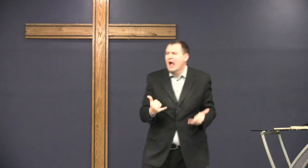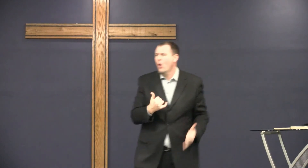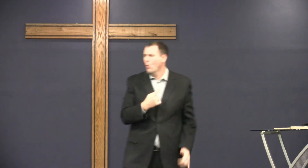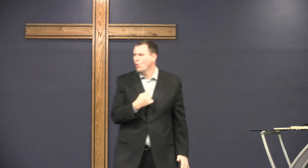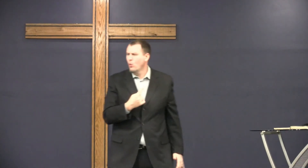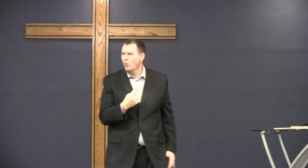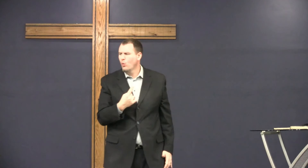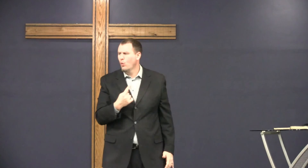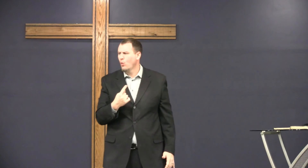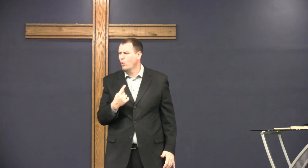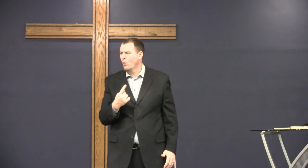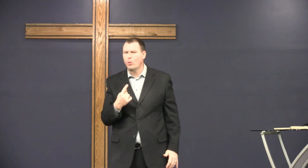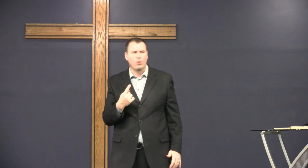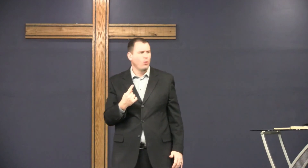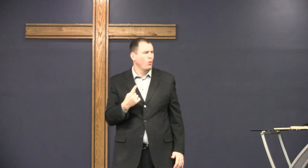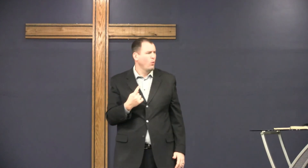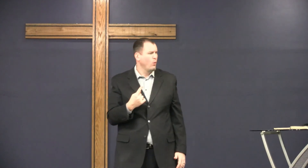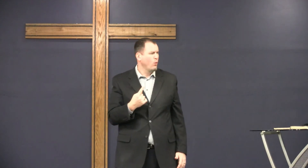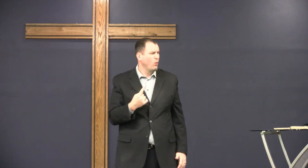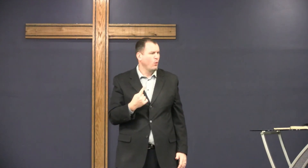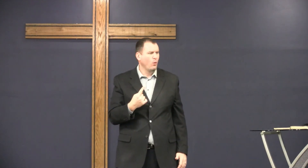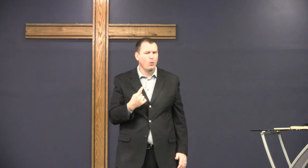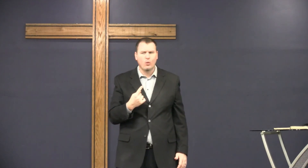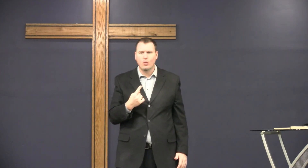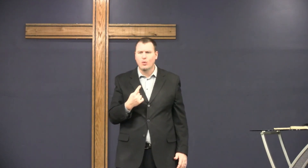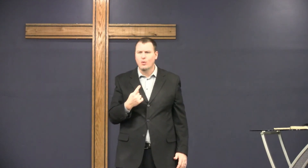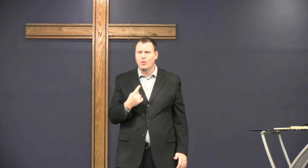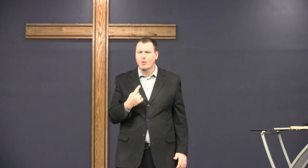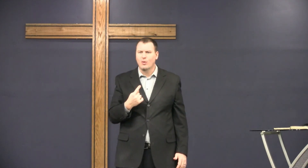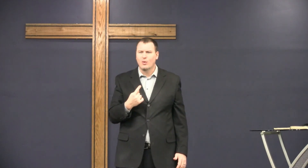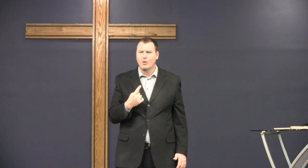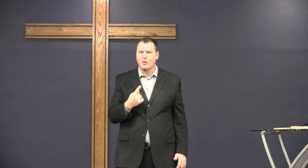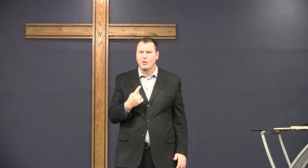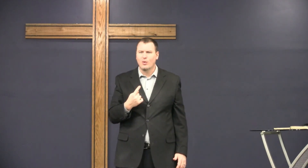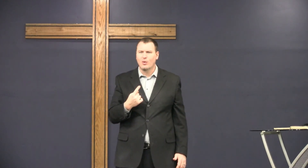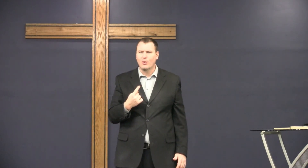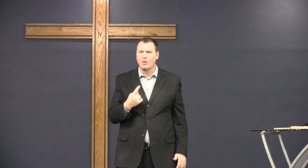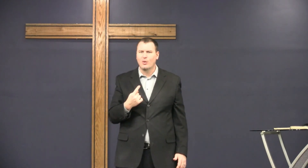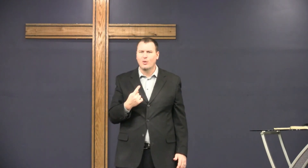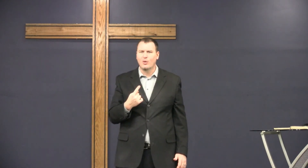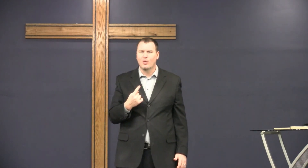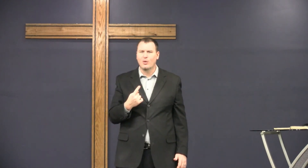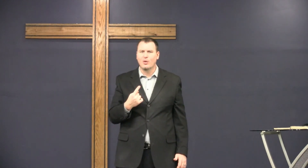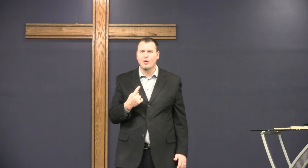doing all these things. But what's a big deal about this day?